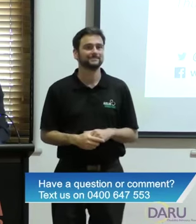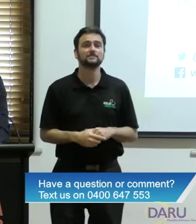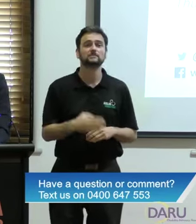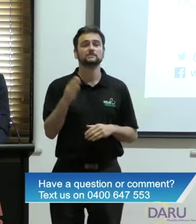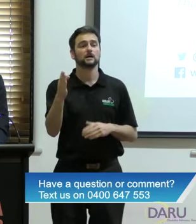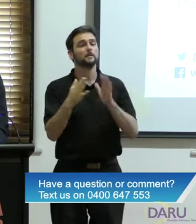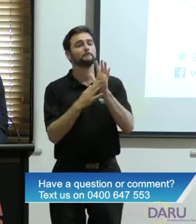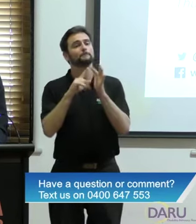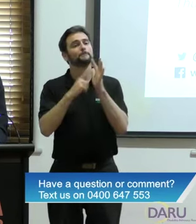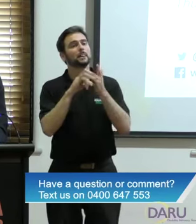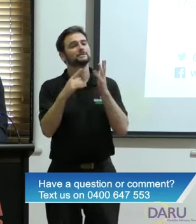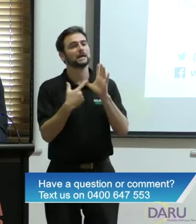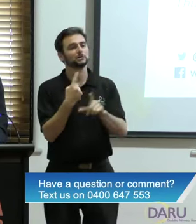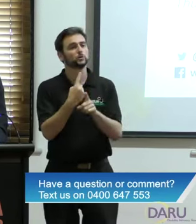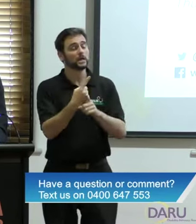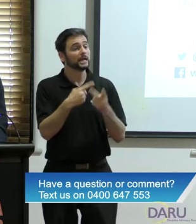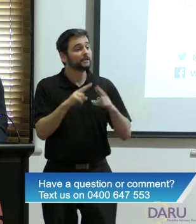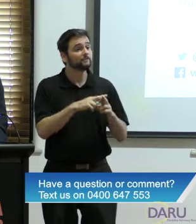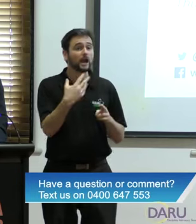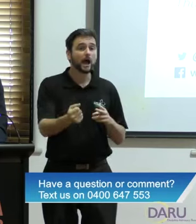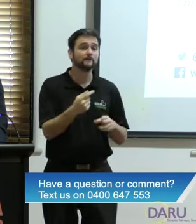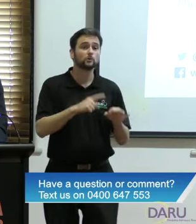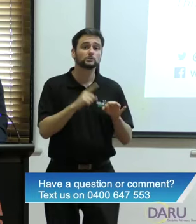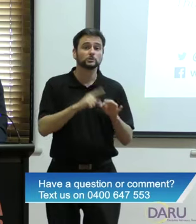ask a question, please raise your hand and I'll come over to you.